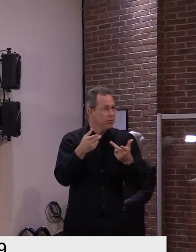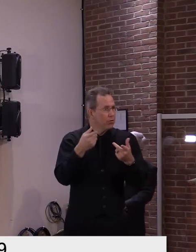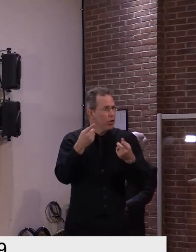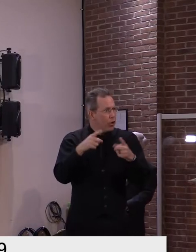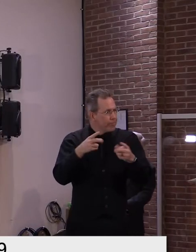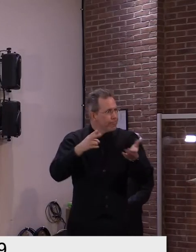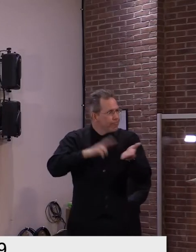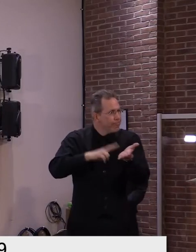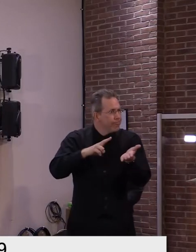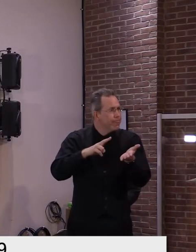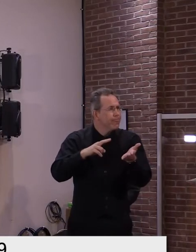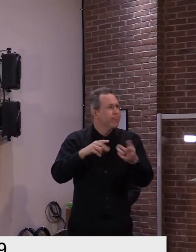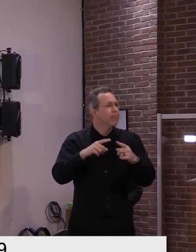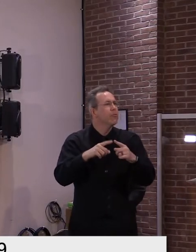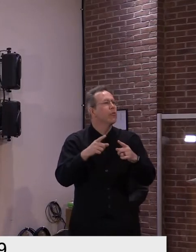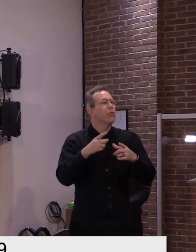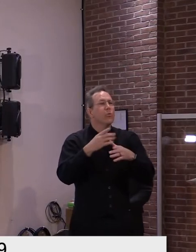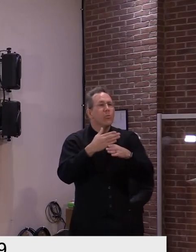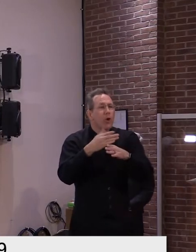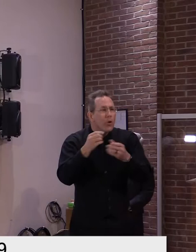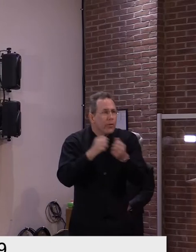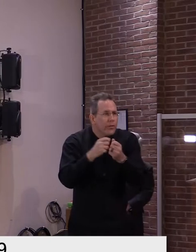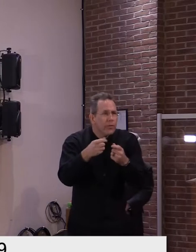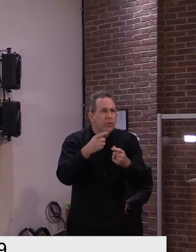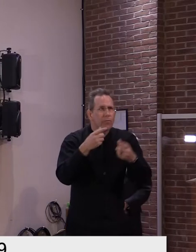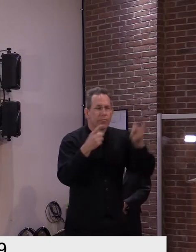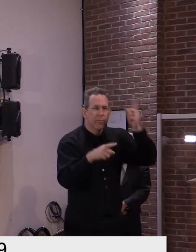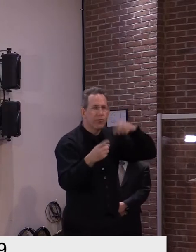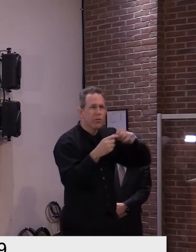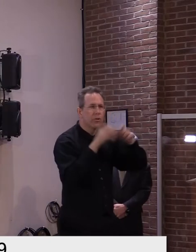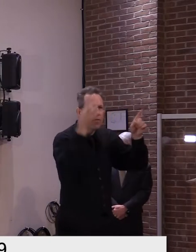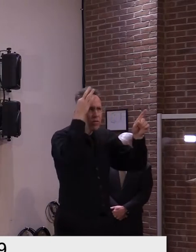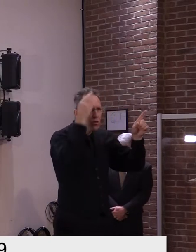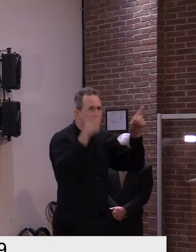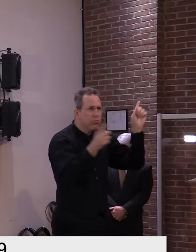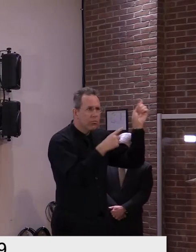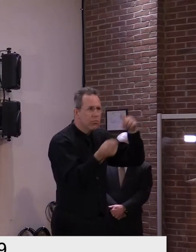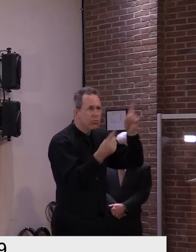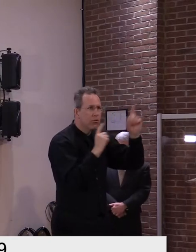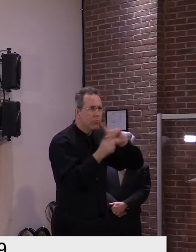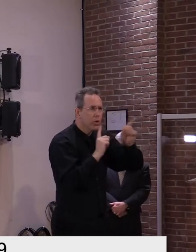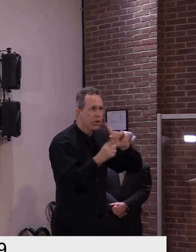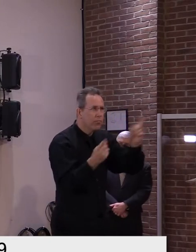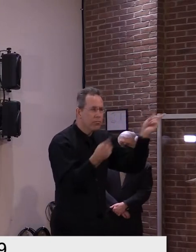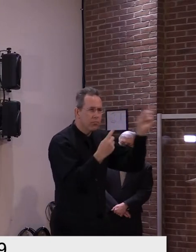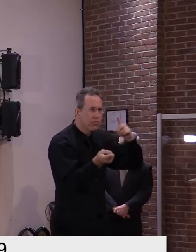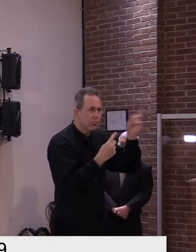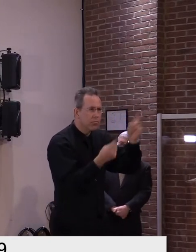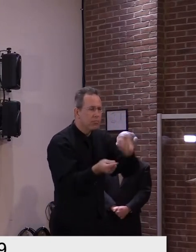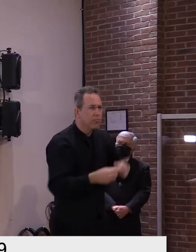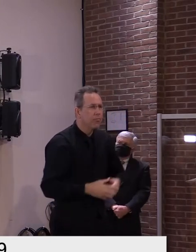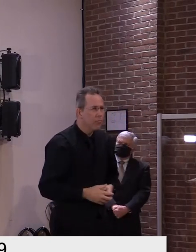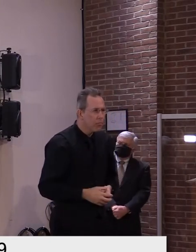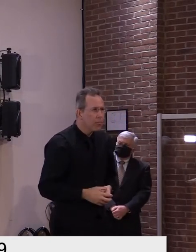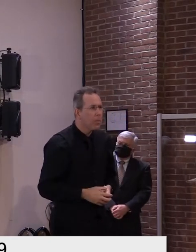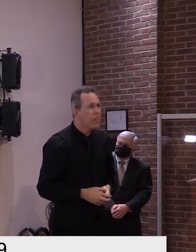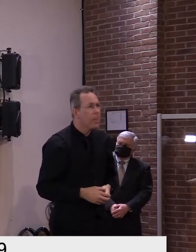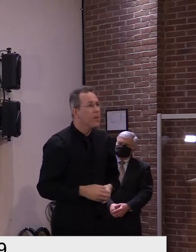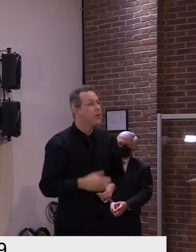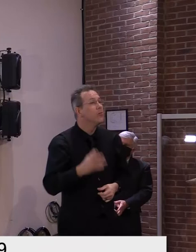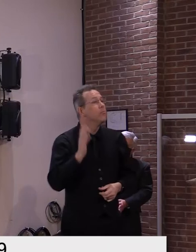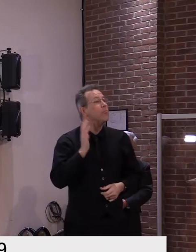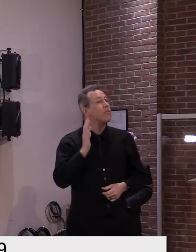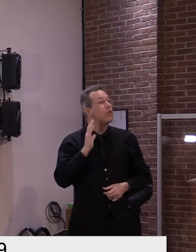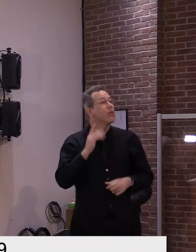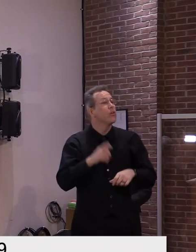pharmacy partnership with the federal government when we were delivering vaccines to the long-term care facilities was because they had the